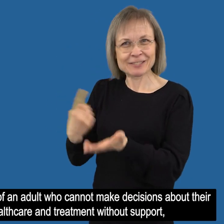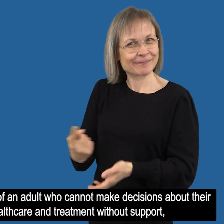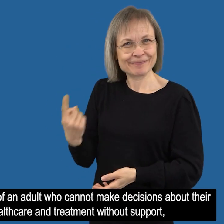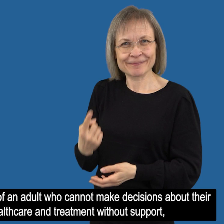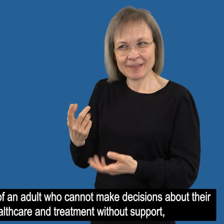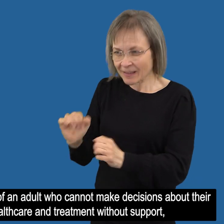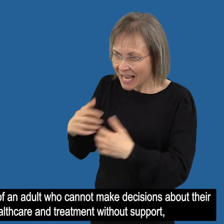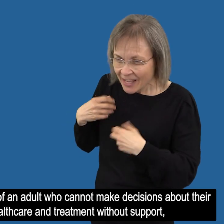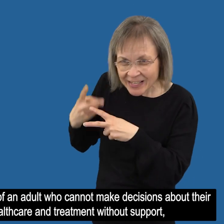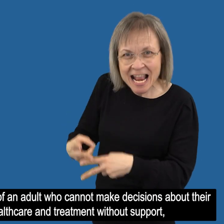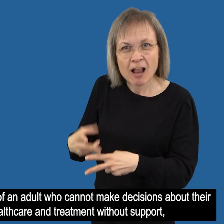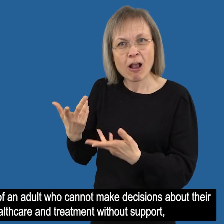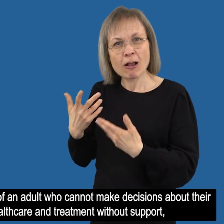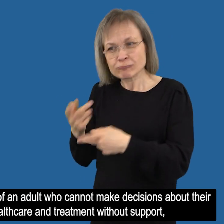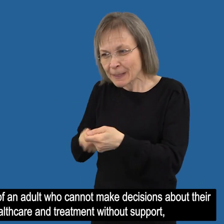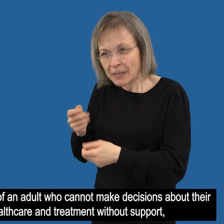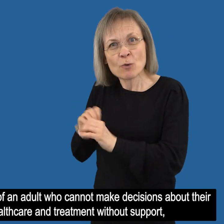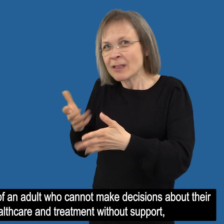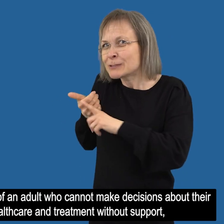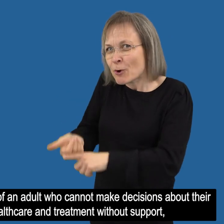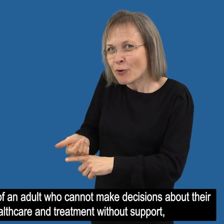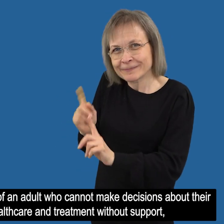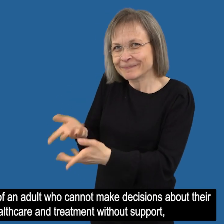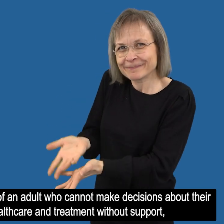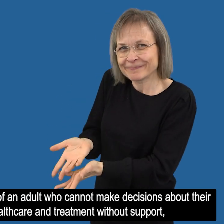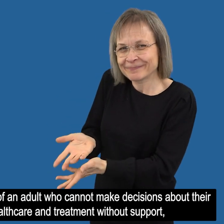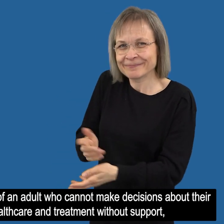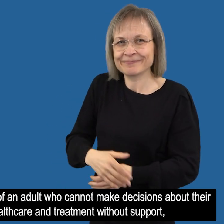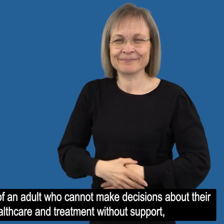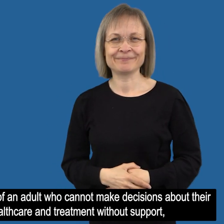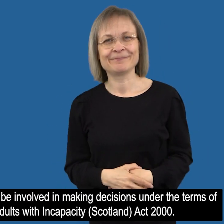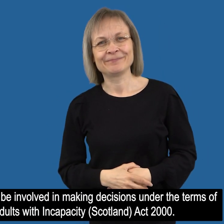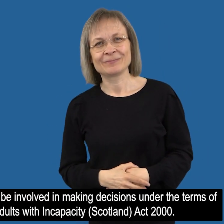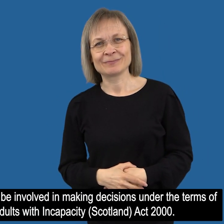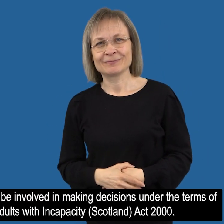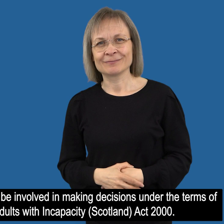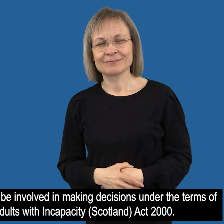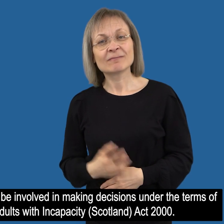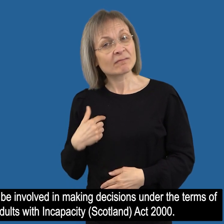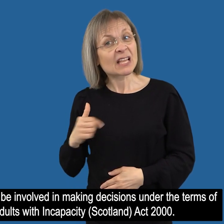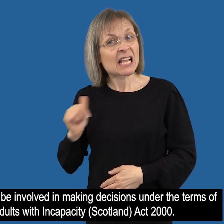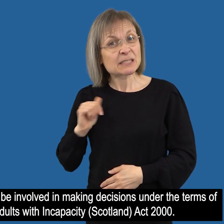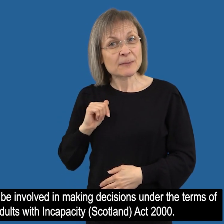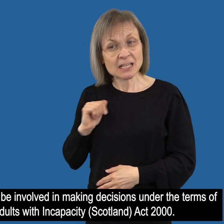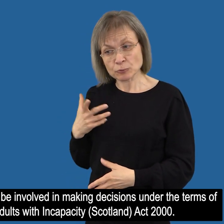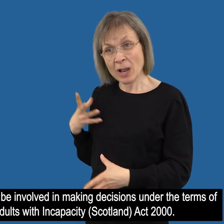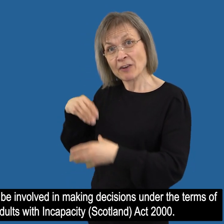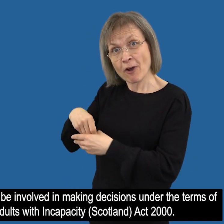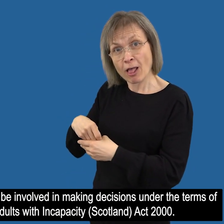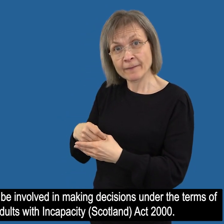As a carer of an adult who cannot make decisions about their healthcare and treatment without support, I can expect to be involved in making decisions